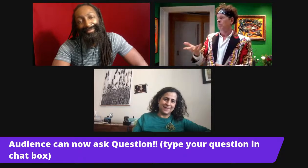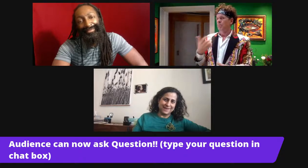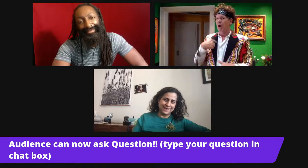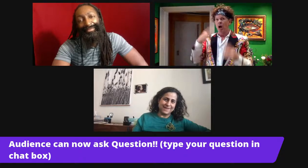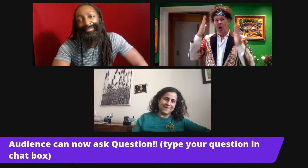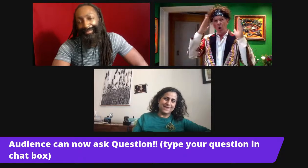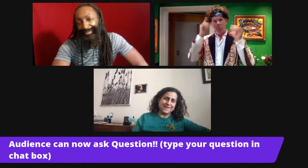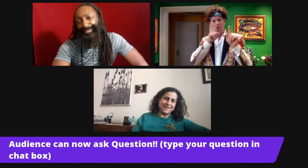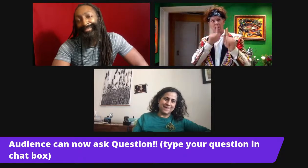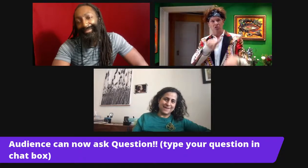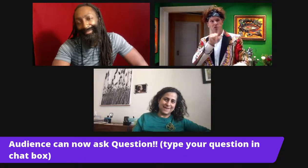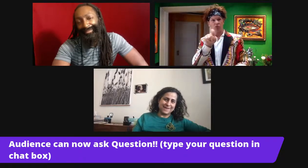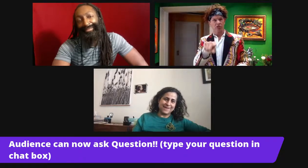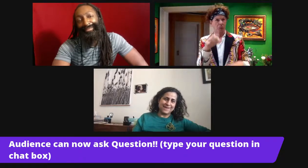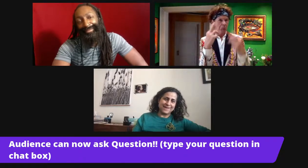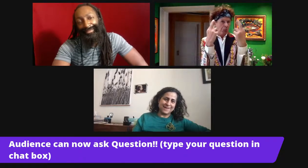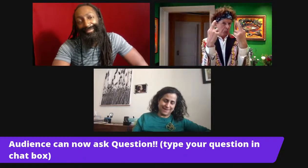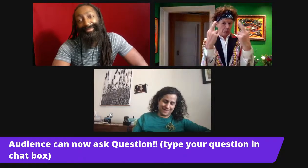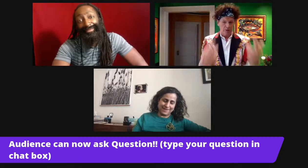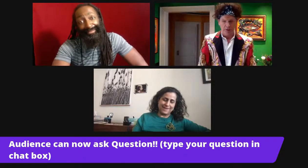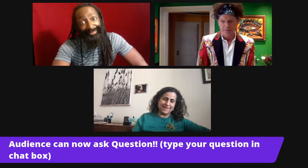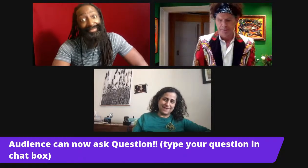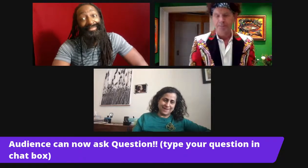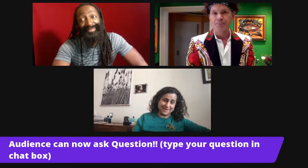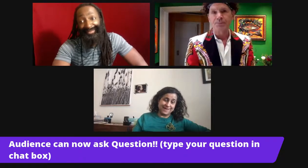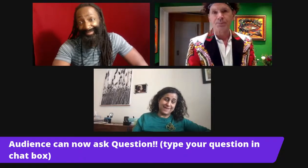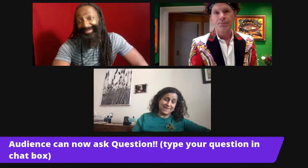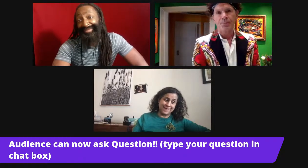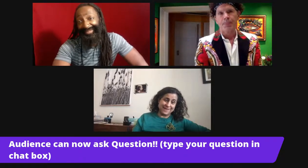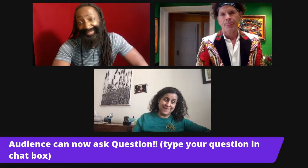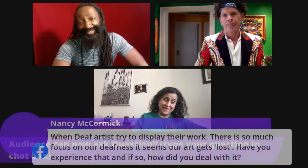art has a layer of poetry. Did that, I hope that answered your question.